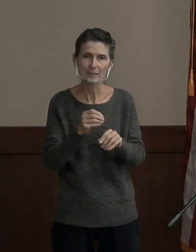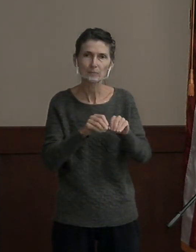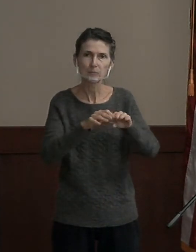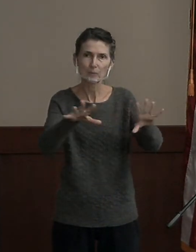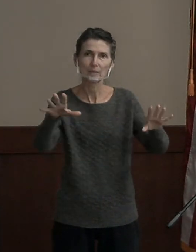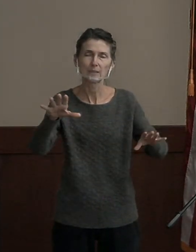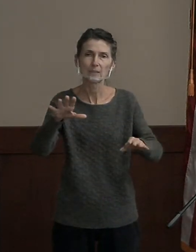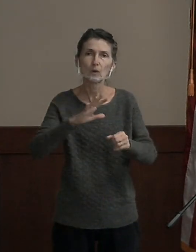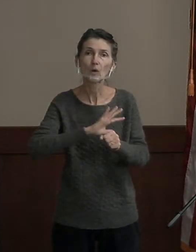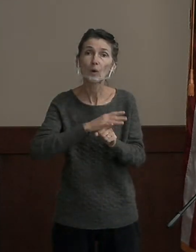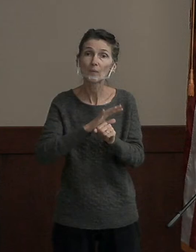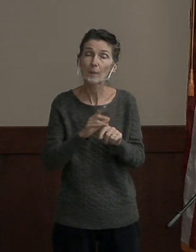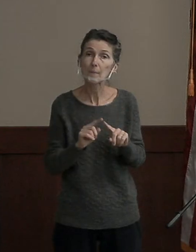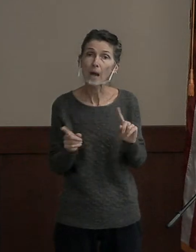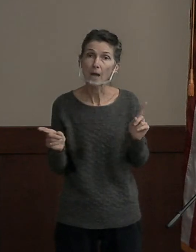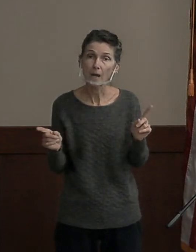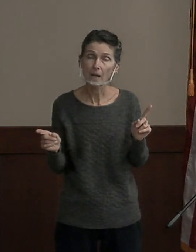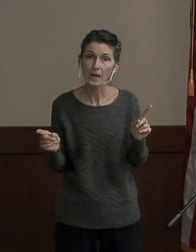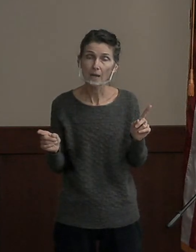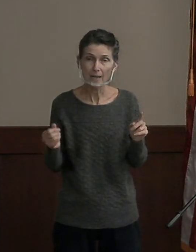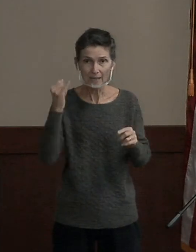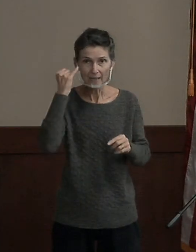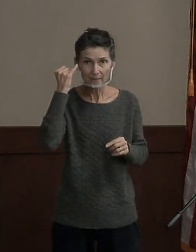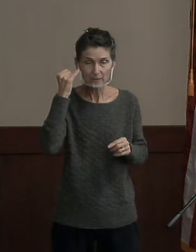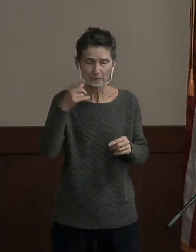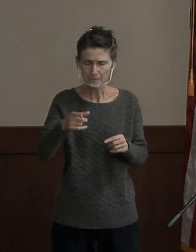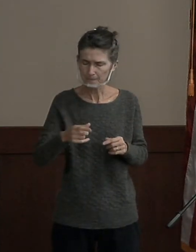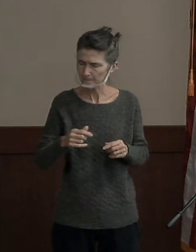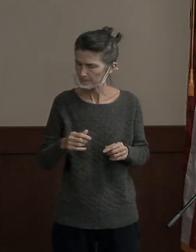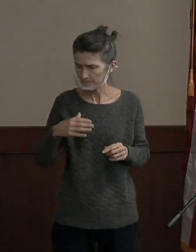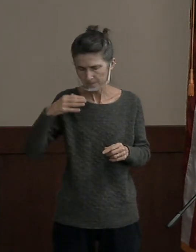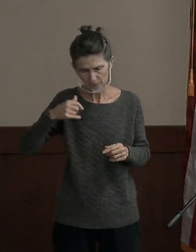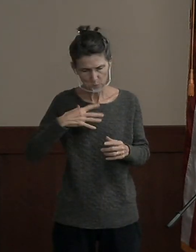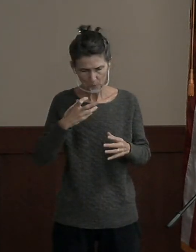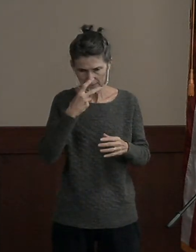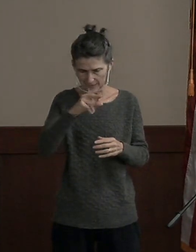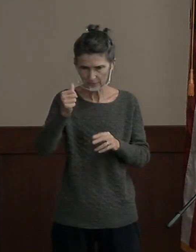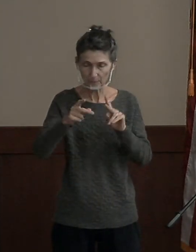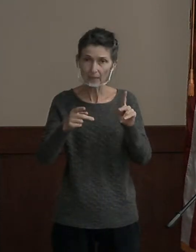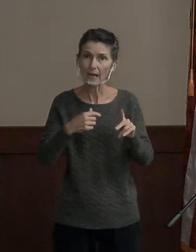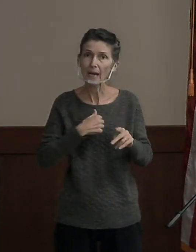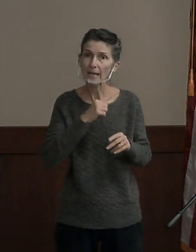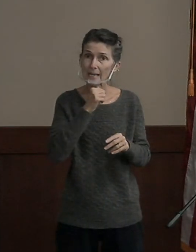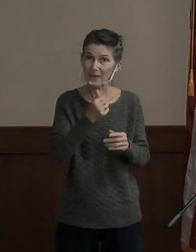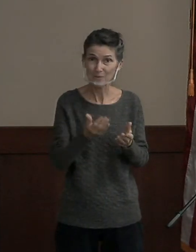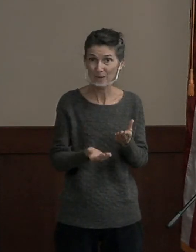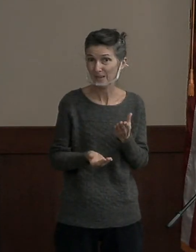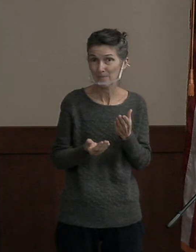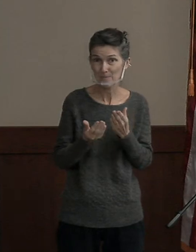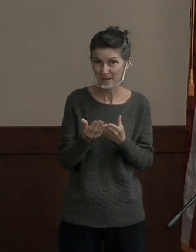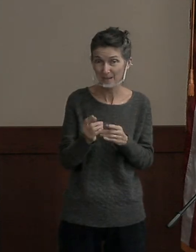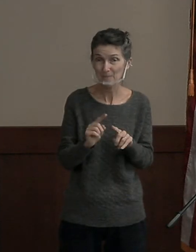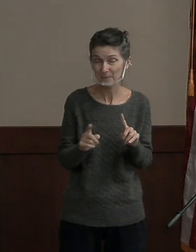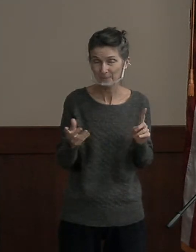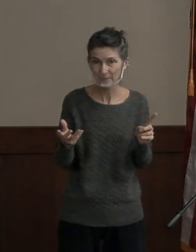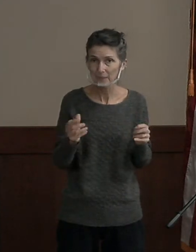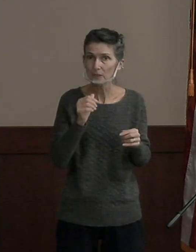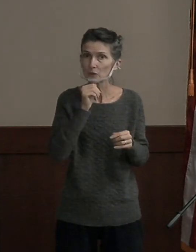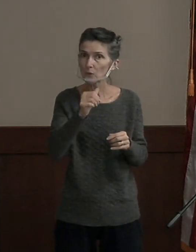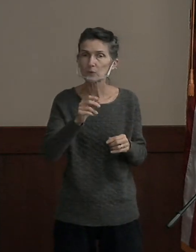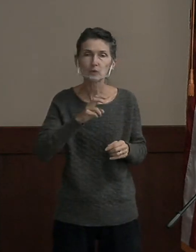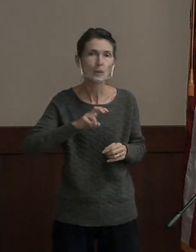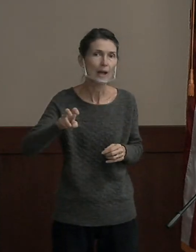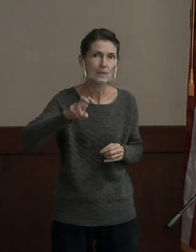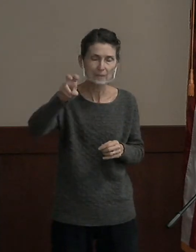COVID-19. However, if you're adamant about seeing others, which I do not recommend, don't